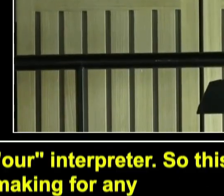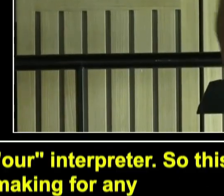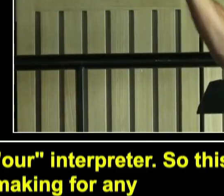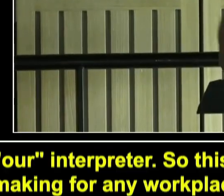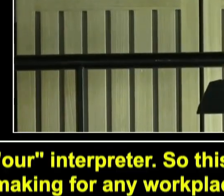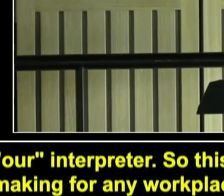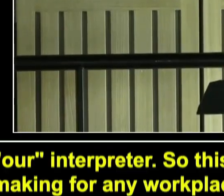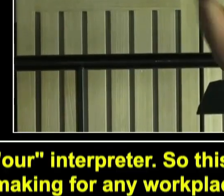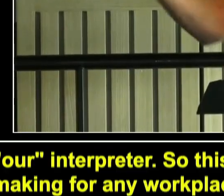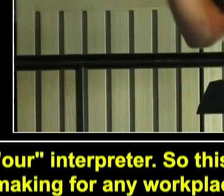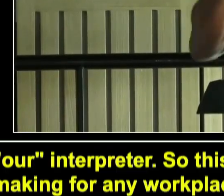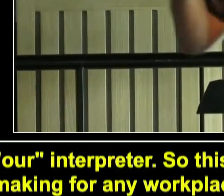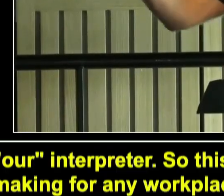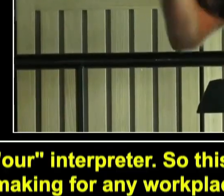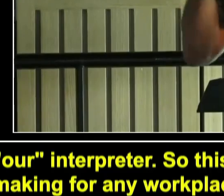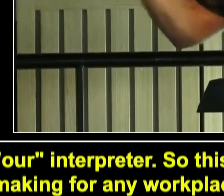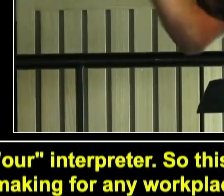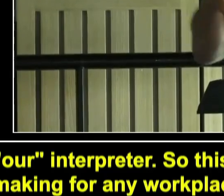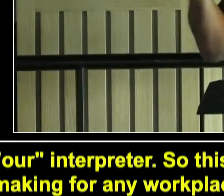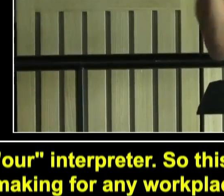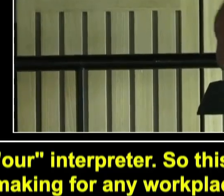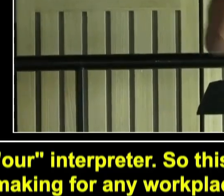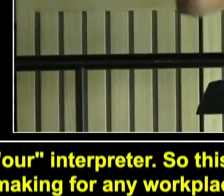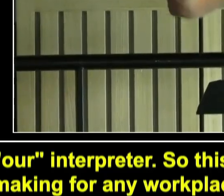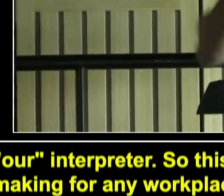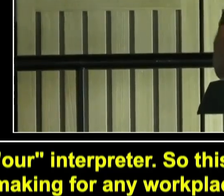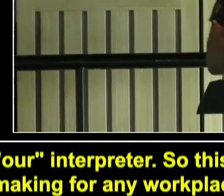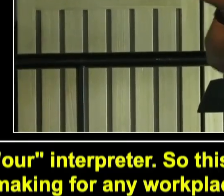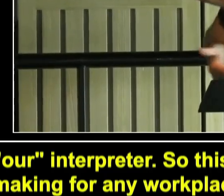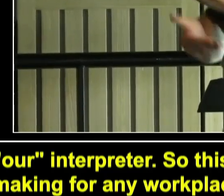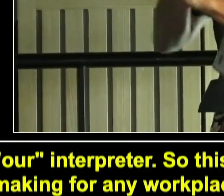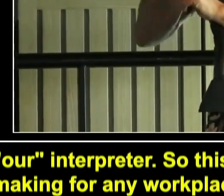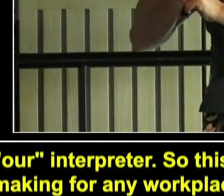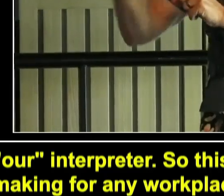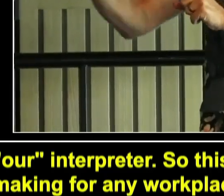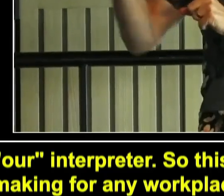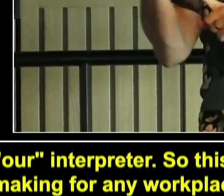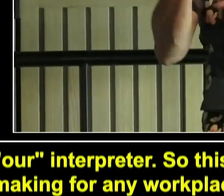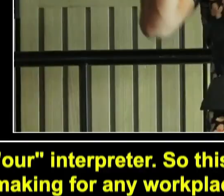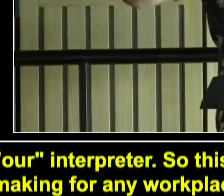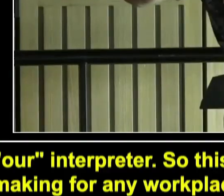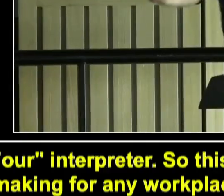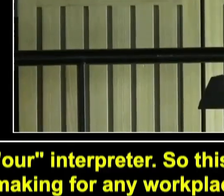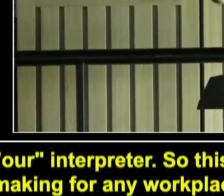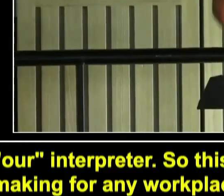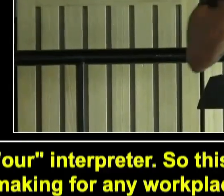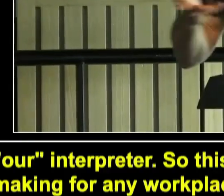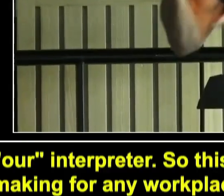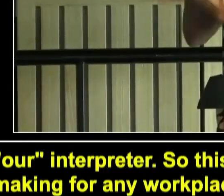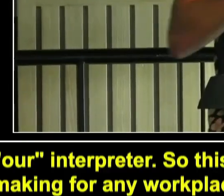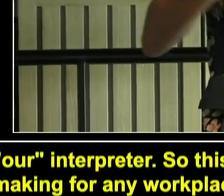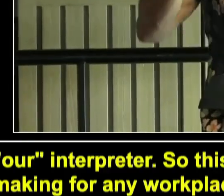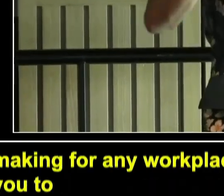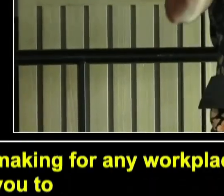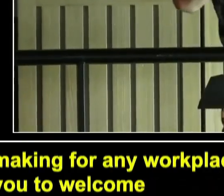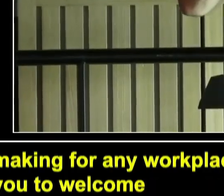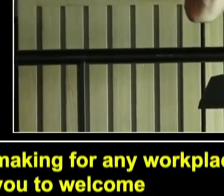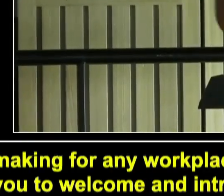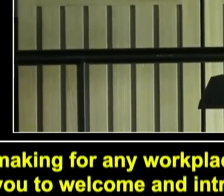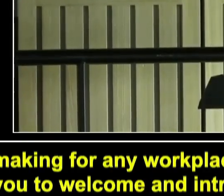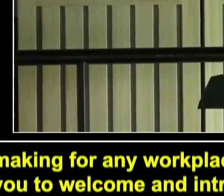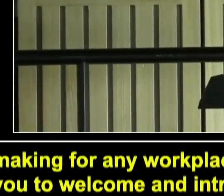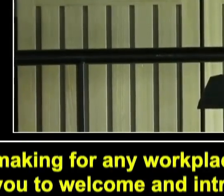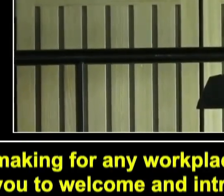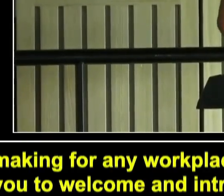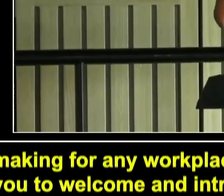Without further ado, back to you, Liz. We invite you to welcome and introduce all of our panel members here and our leaders